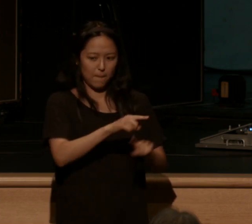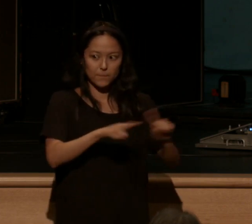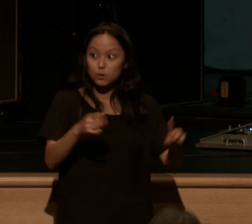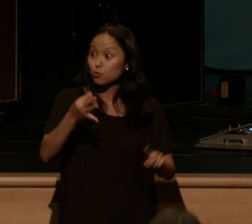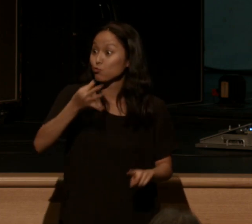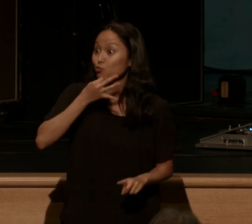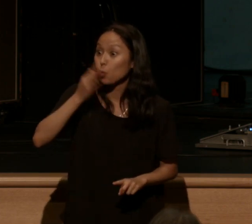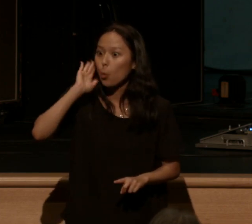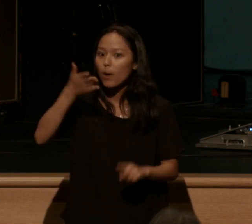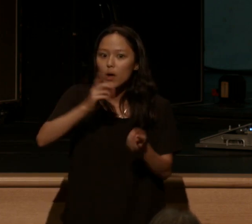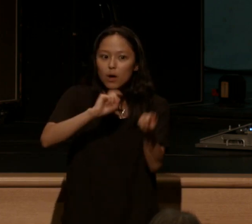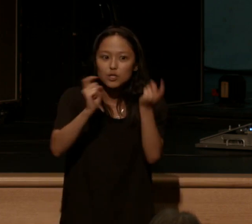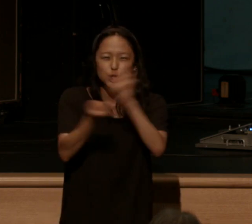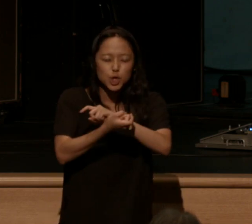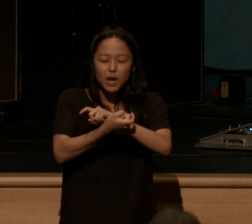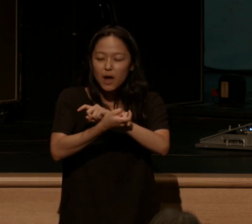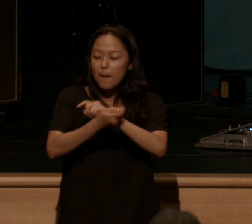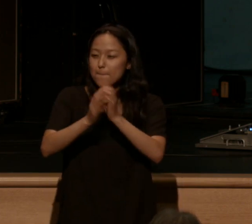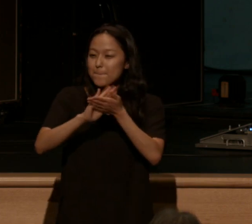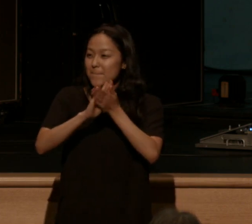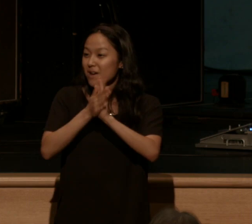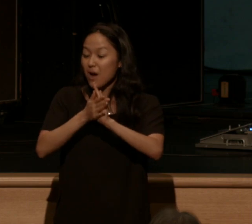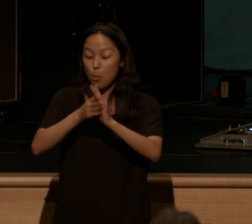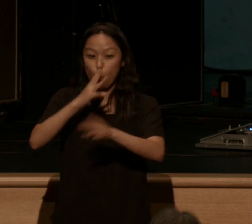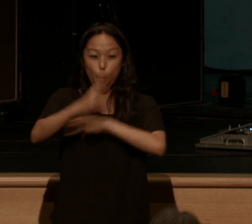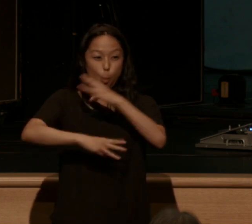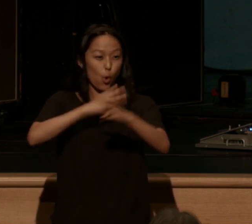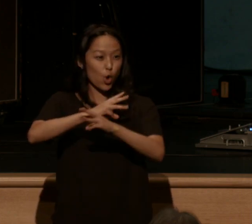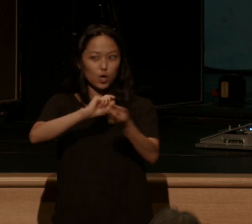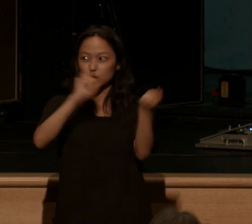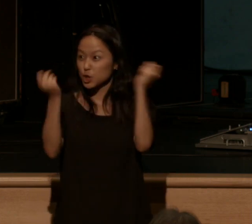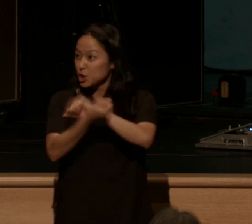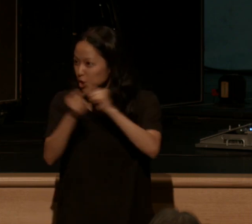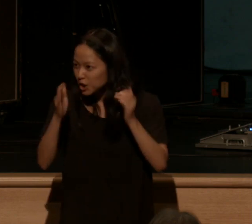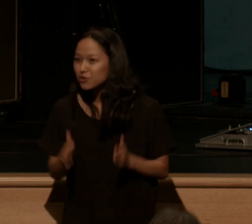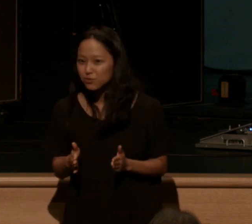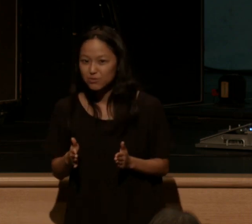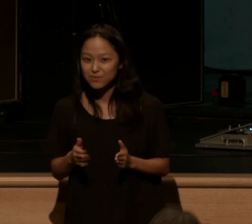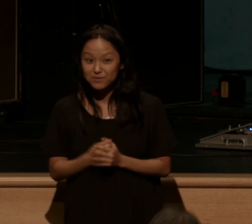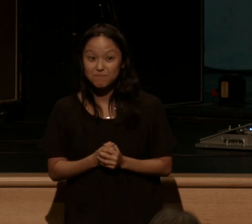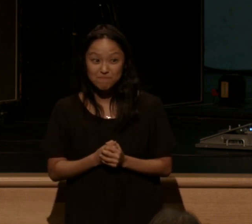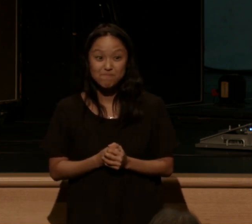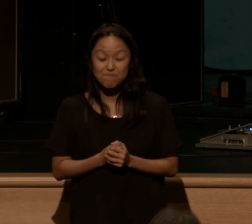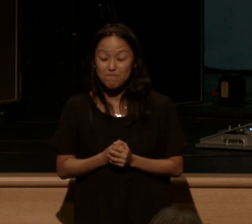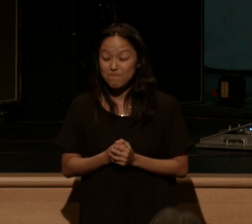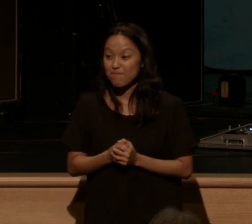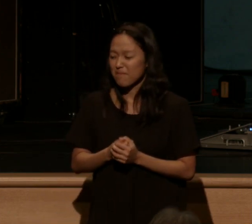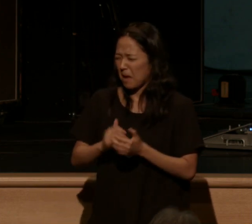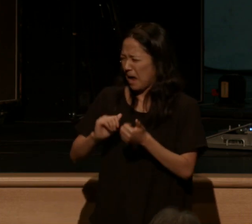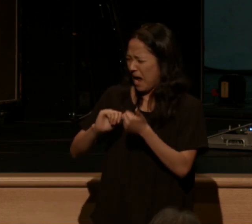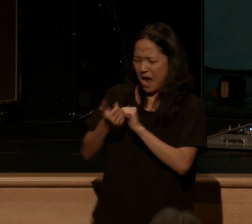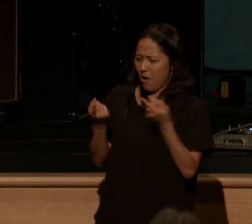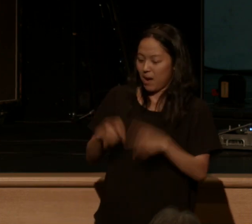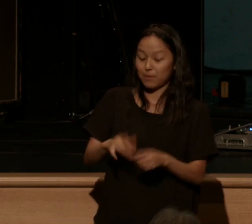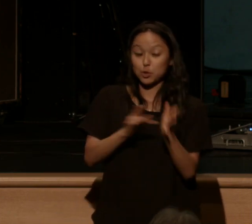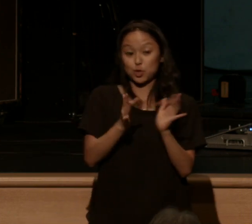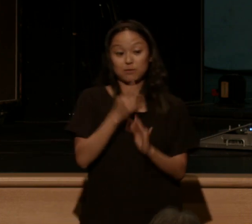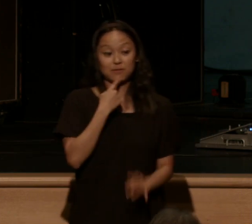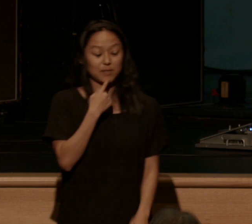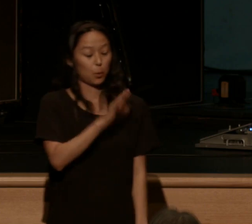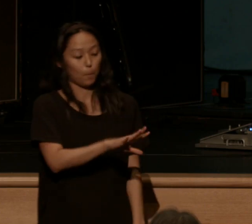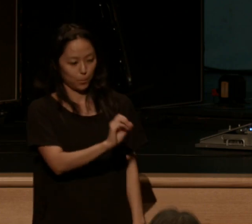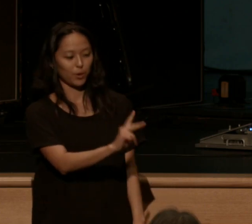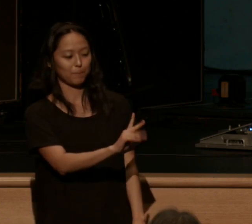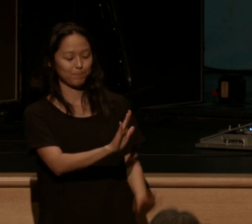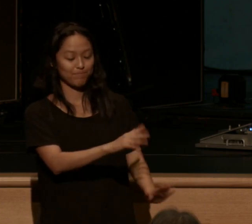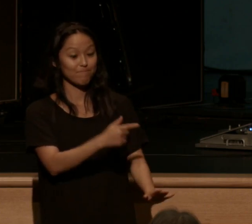to be absolutely unparalleled world changes. Like, well, how's this going to happen? Jesus is like, well, here's what's